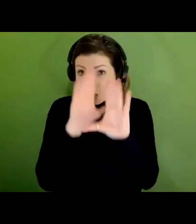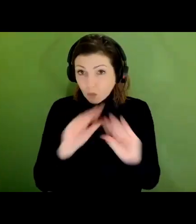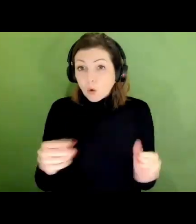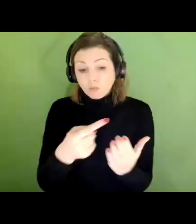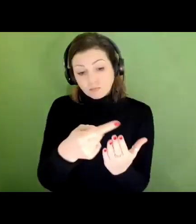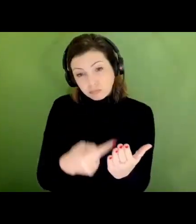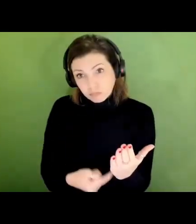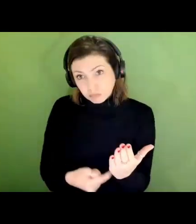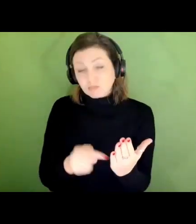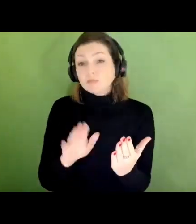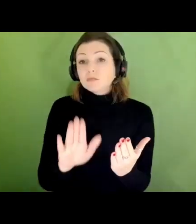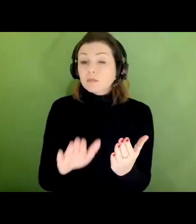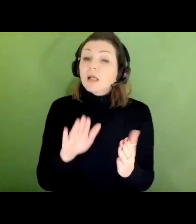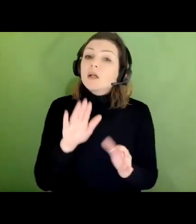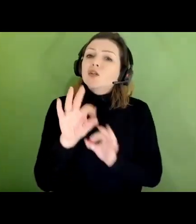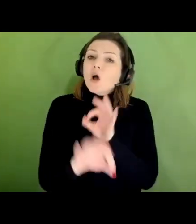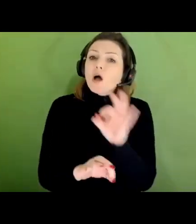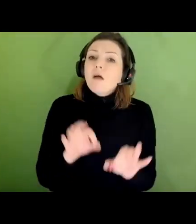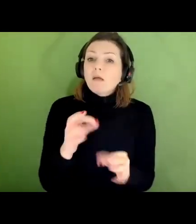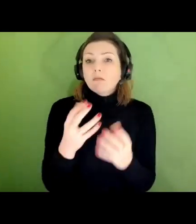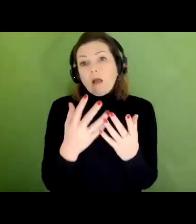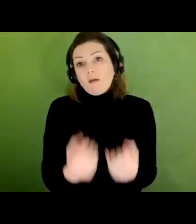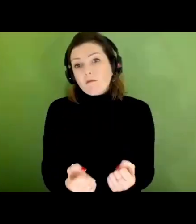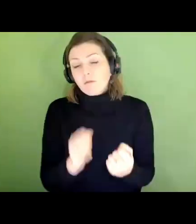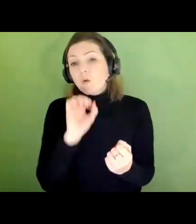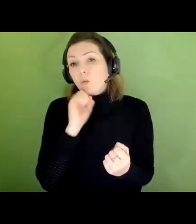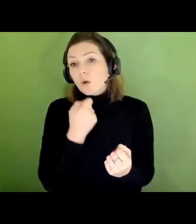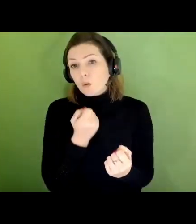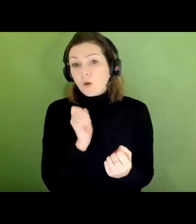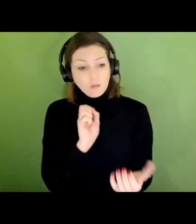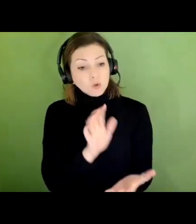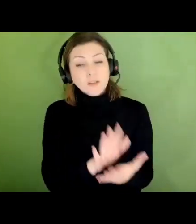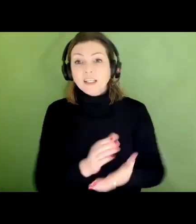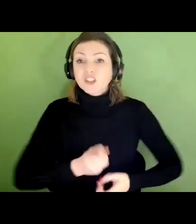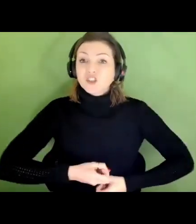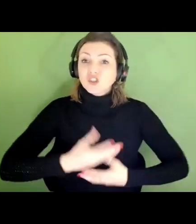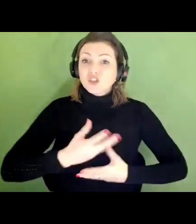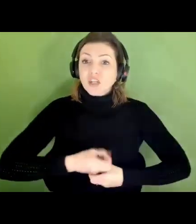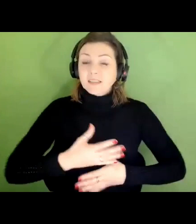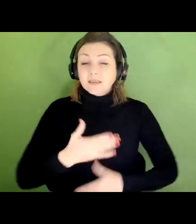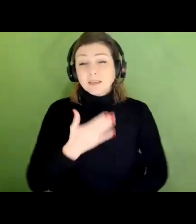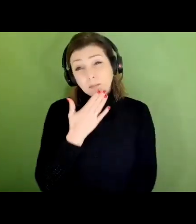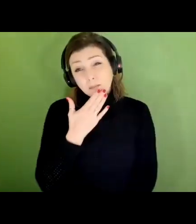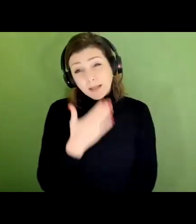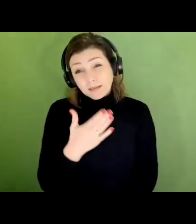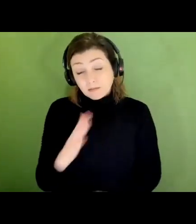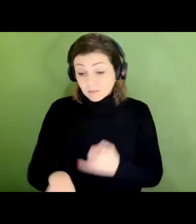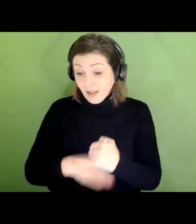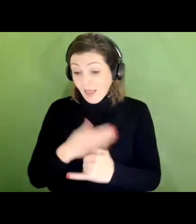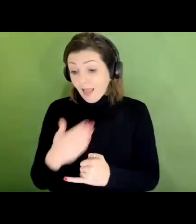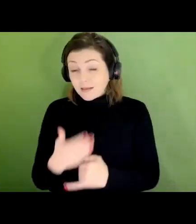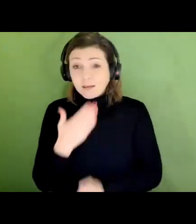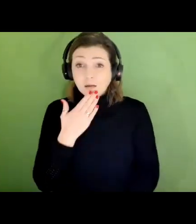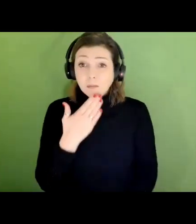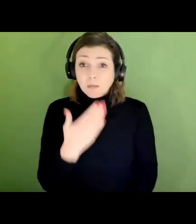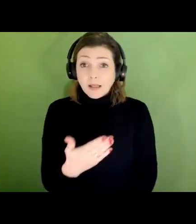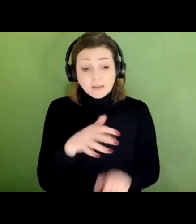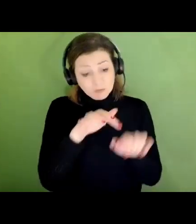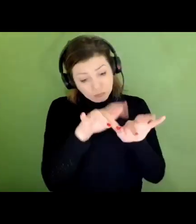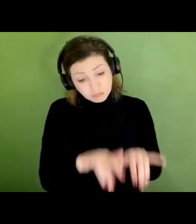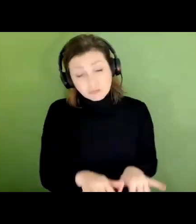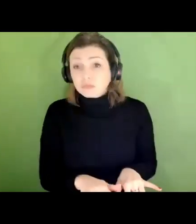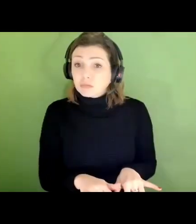a link to a survey that's going to be posted in the chat. If you could take a moment at the end to fill in that form, we'd